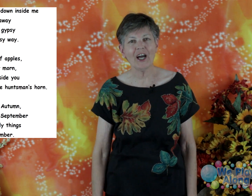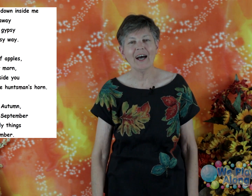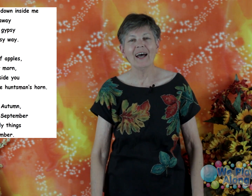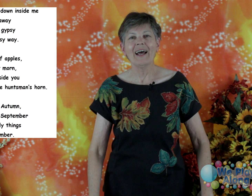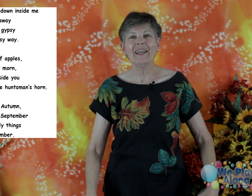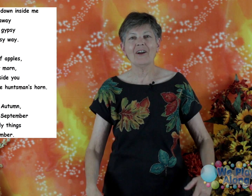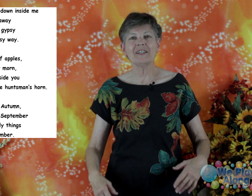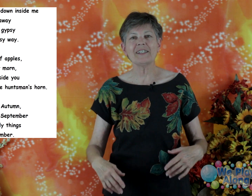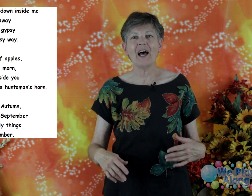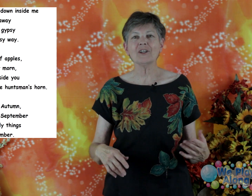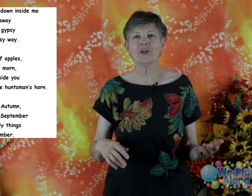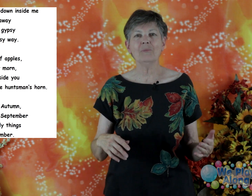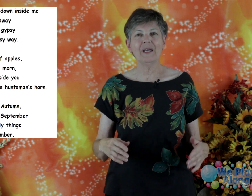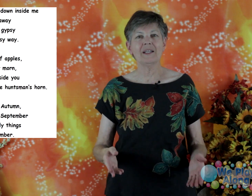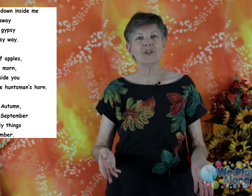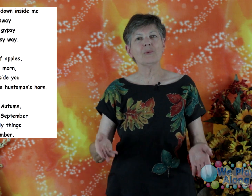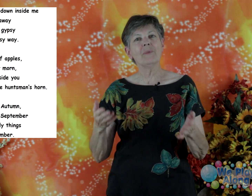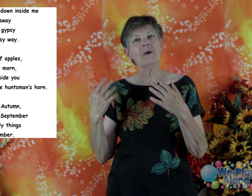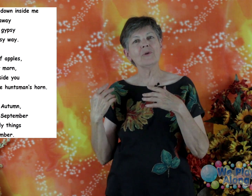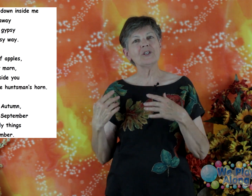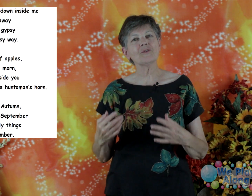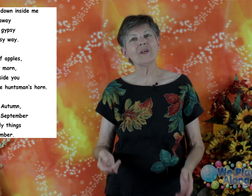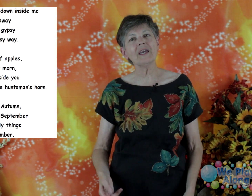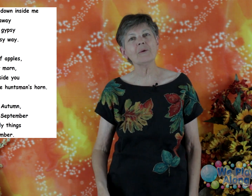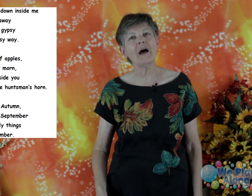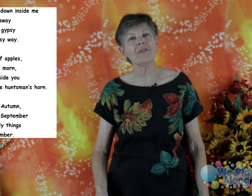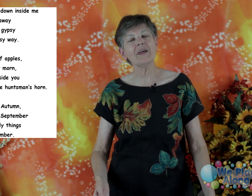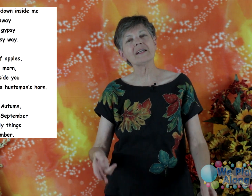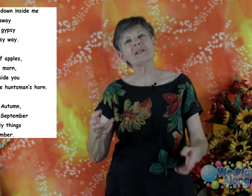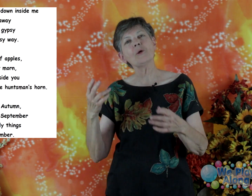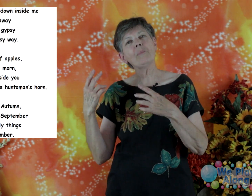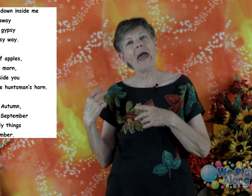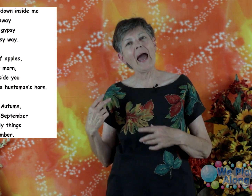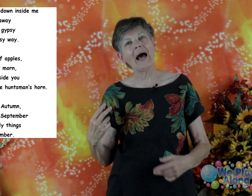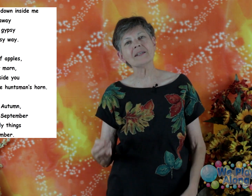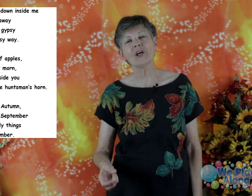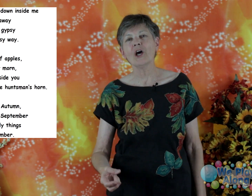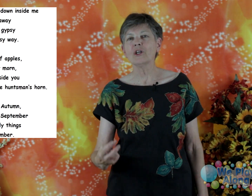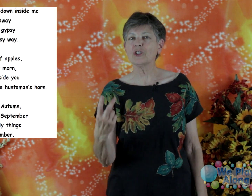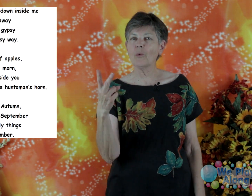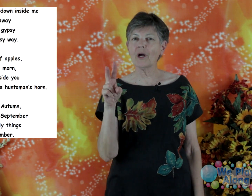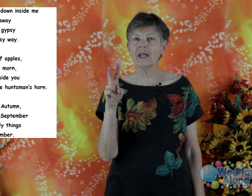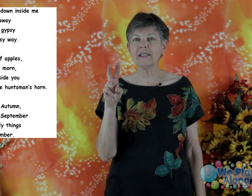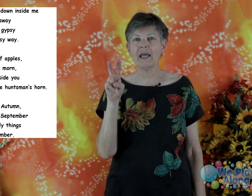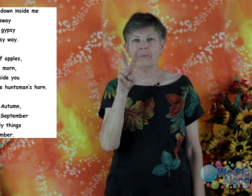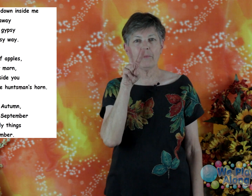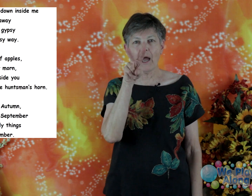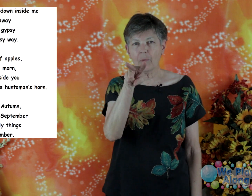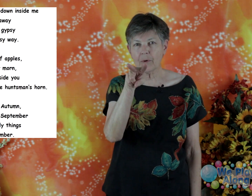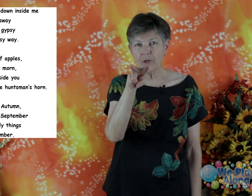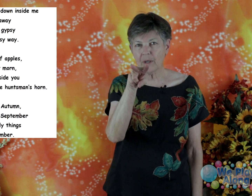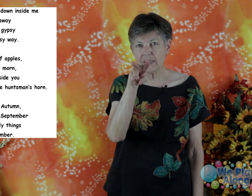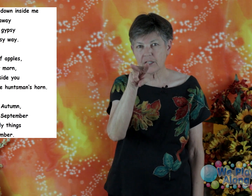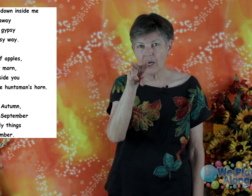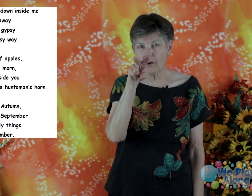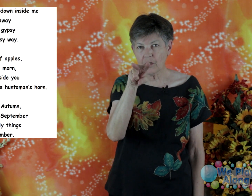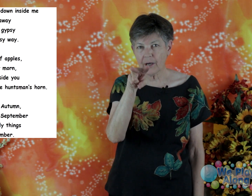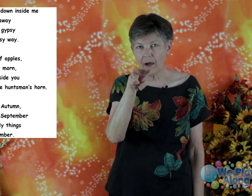Nostalgia. Now, nostalgia means your memories. You're thinking about things in the past. So we're going to take, remember how we were doing stare and look out